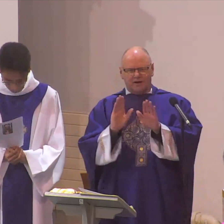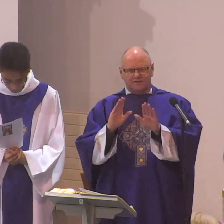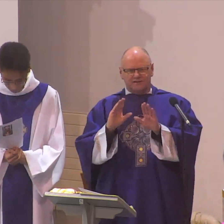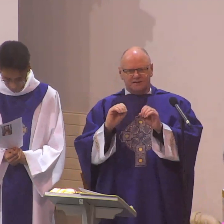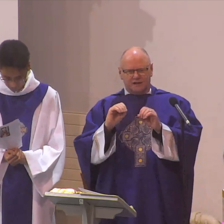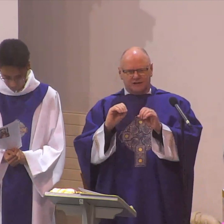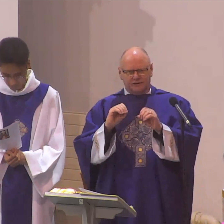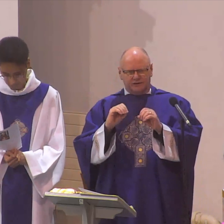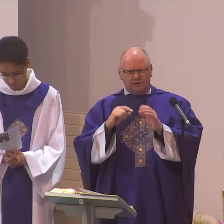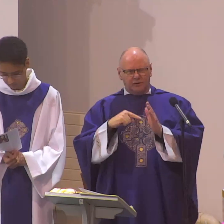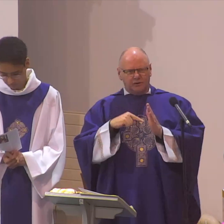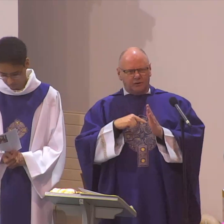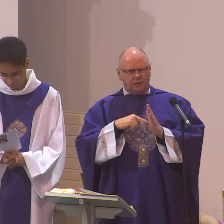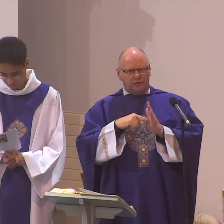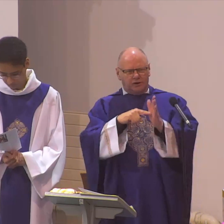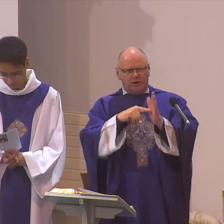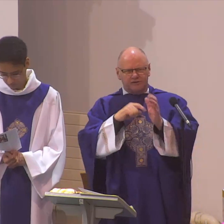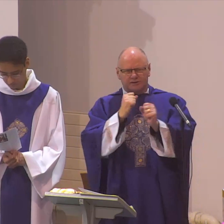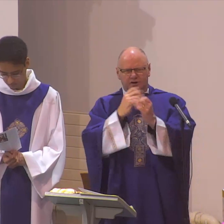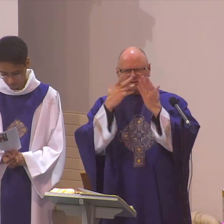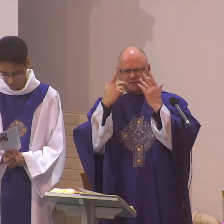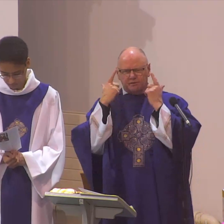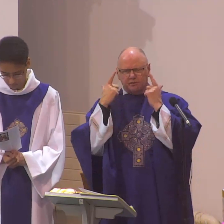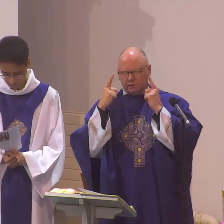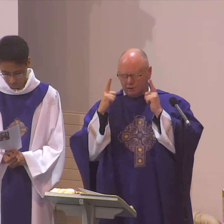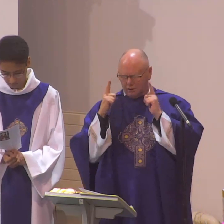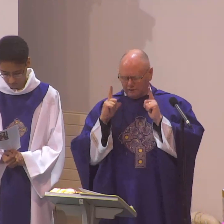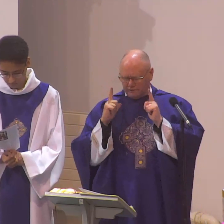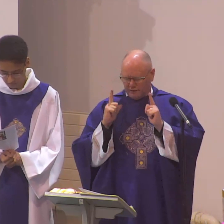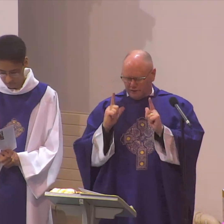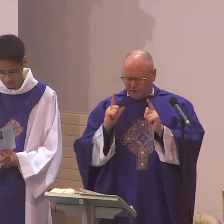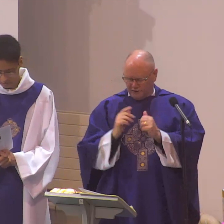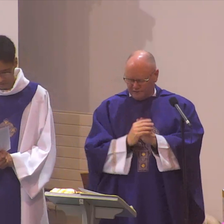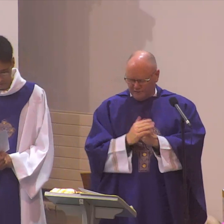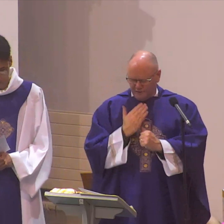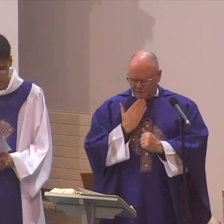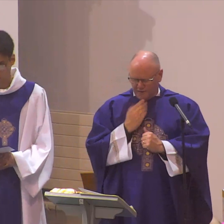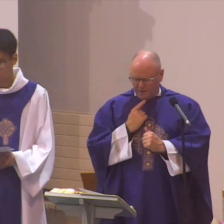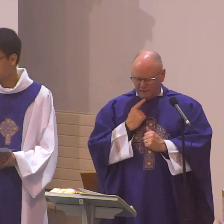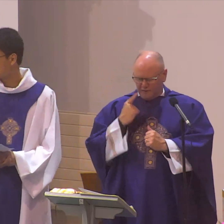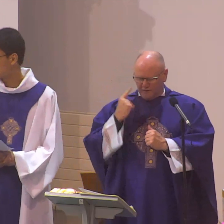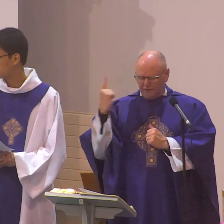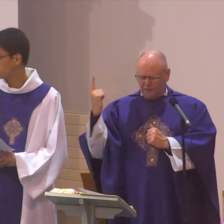The Mass is ended. Go and announce the Gospel of the Lord.